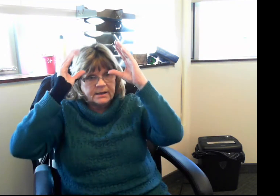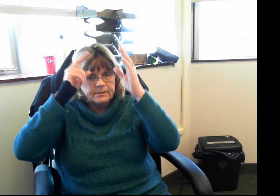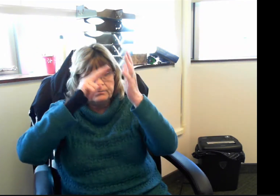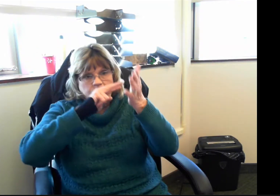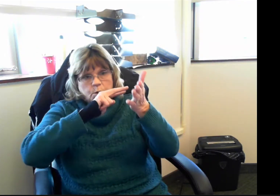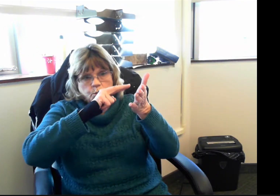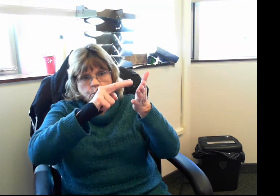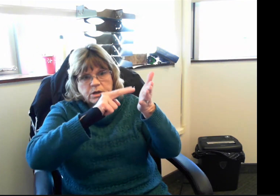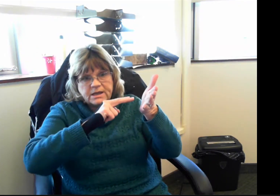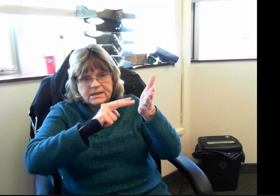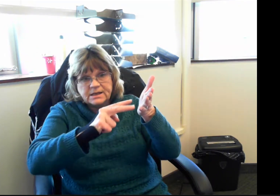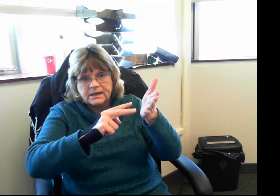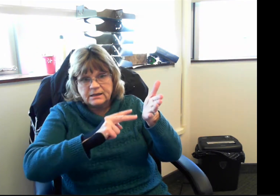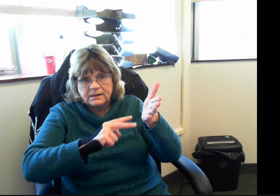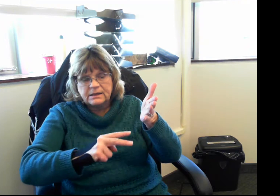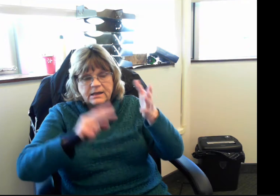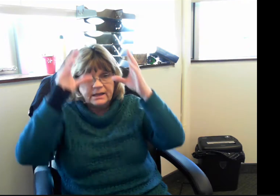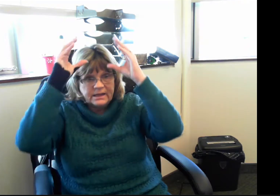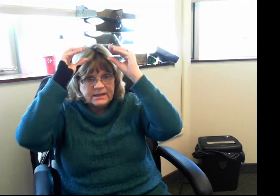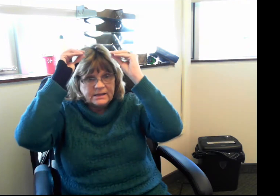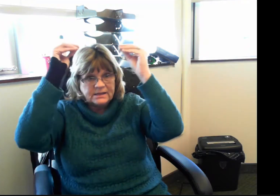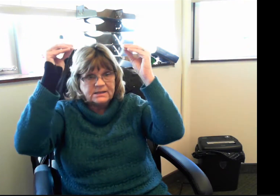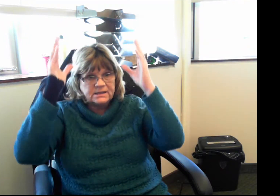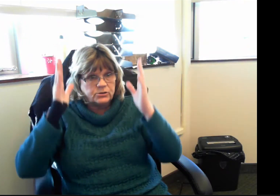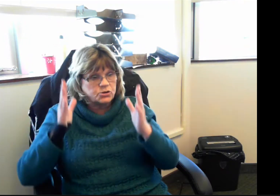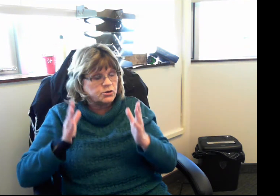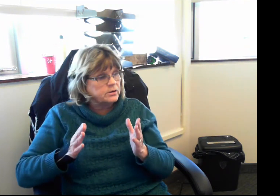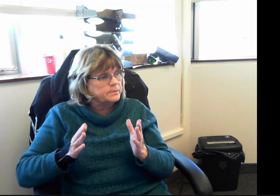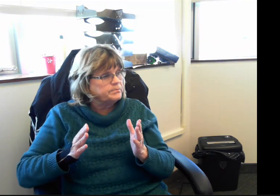Okay, reading teacher.